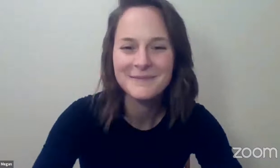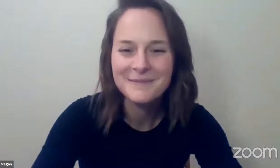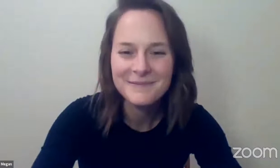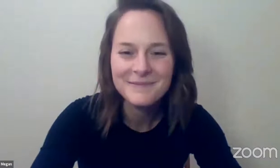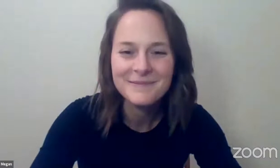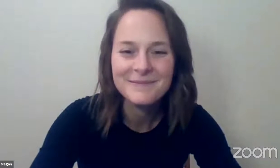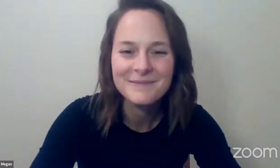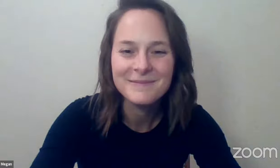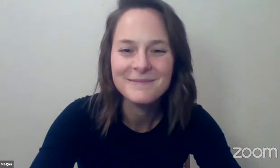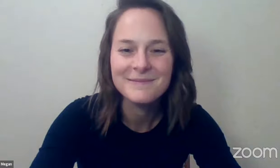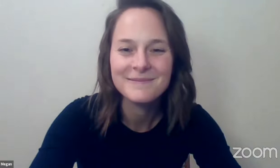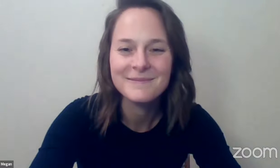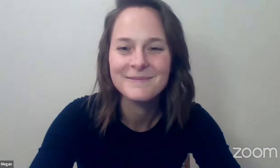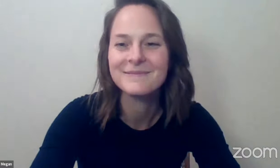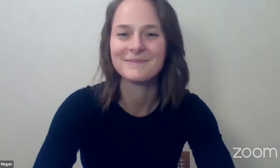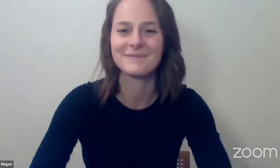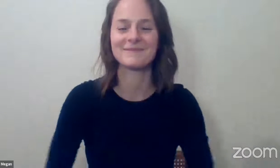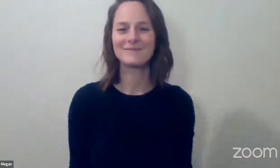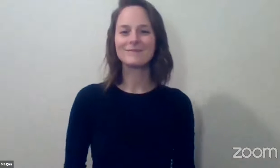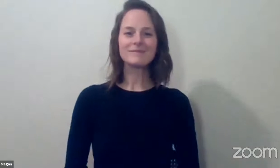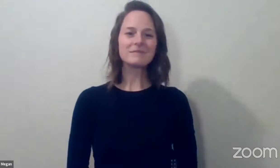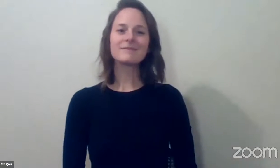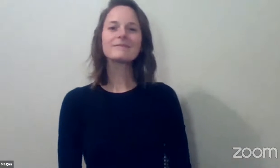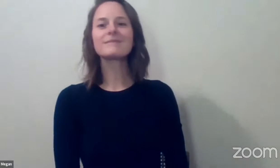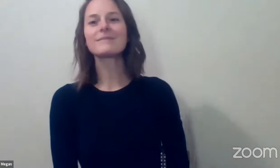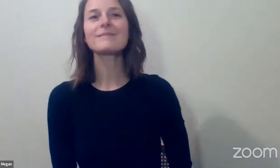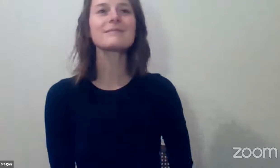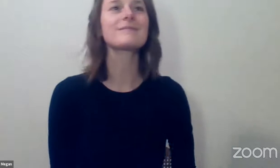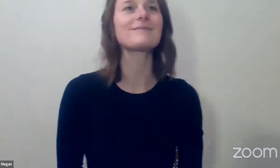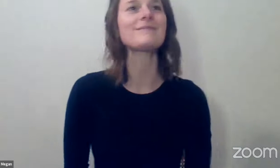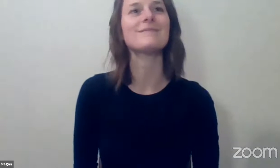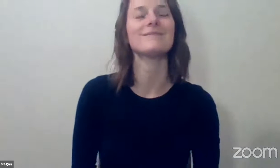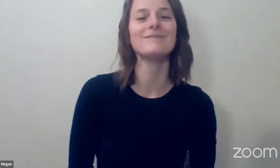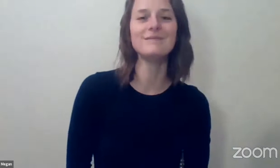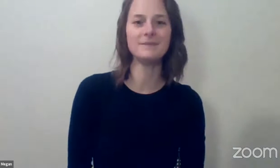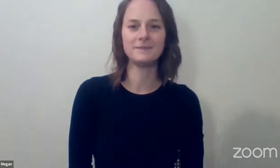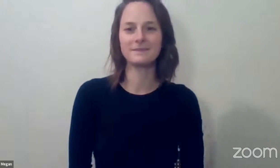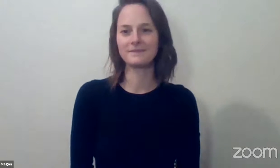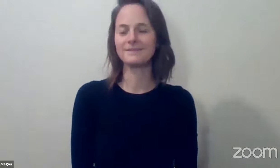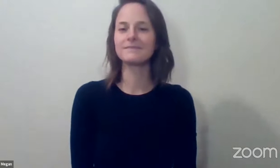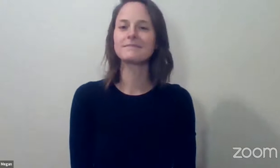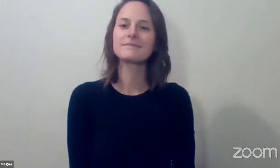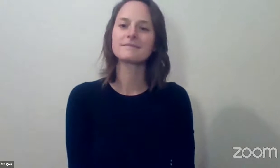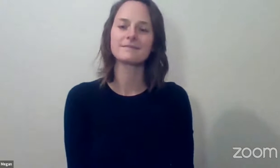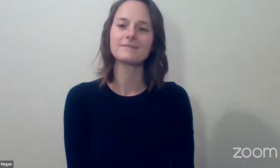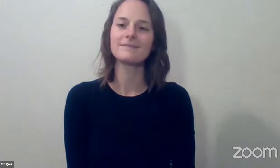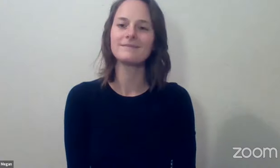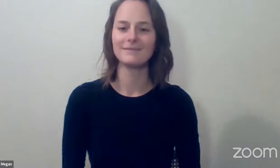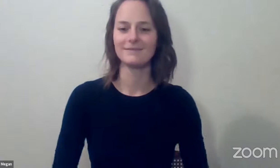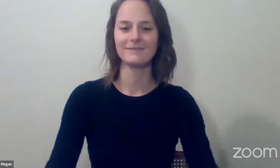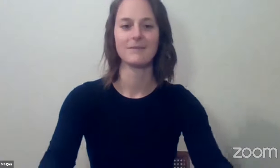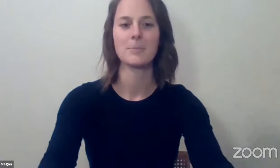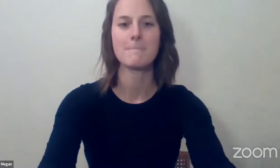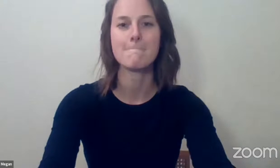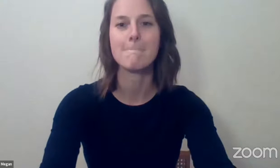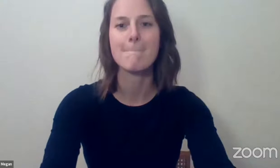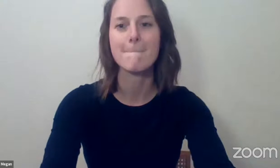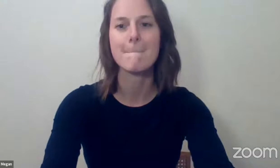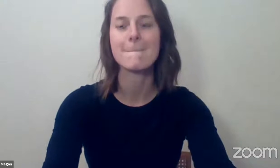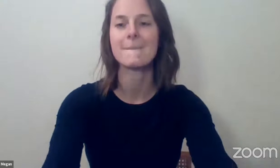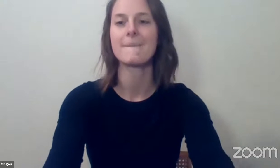they're available to the public. If you want to use these for your own carol sings, for your Christmas parties on Zoom Christmas